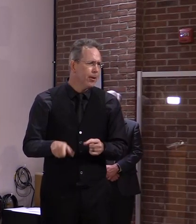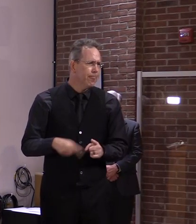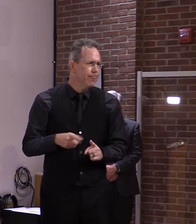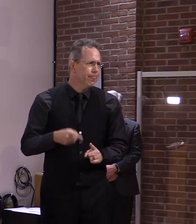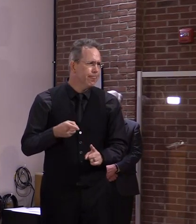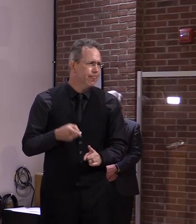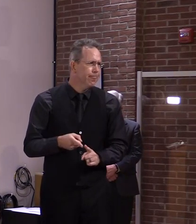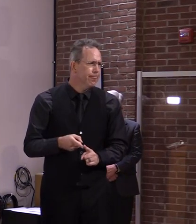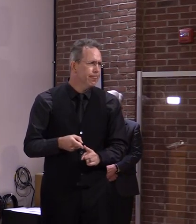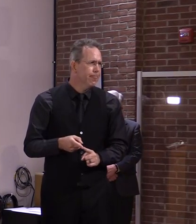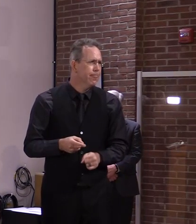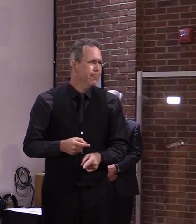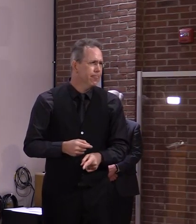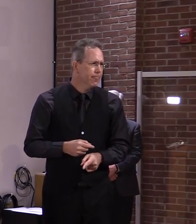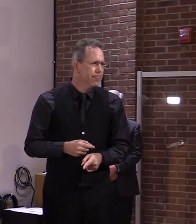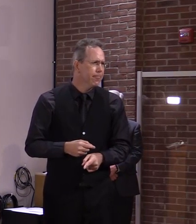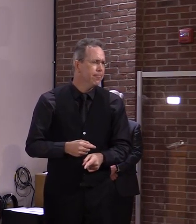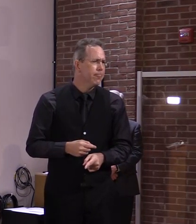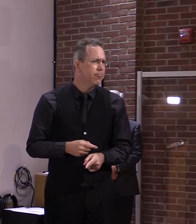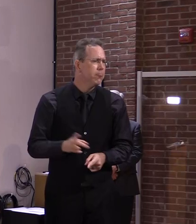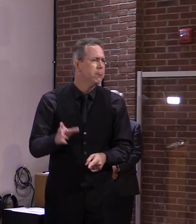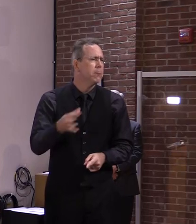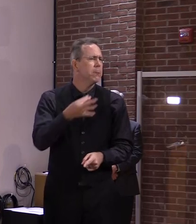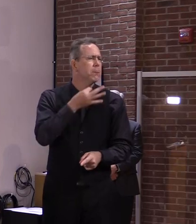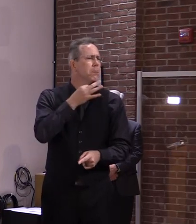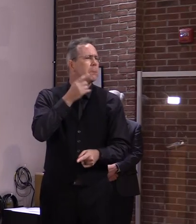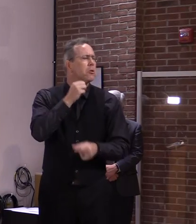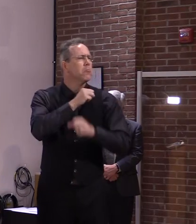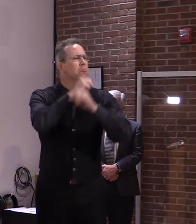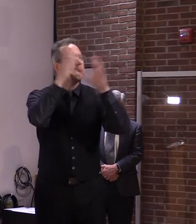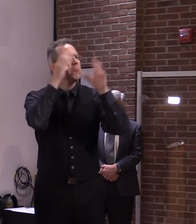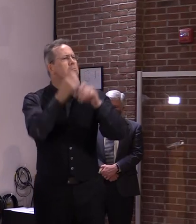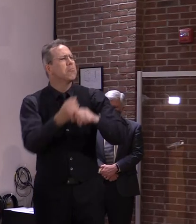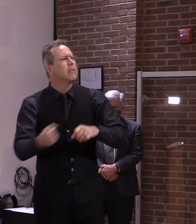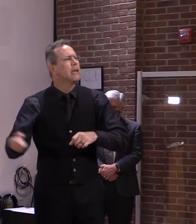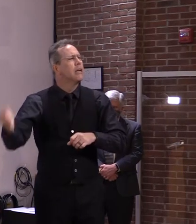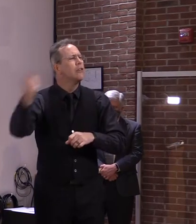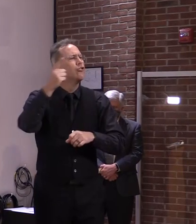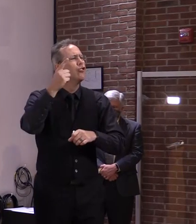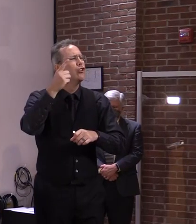mean, obviously, things at the moment are a lot better.